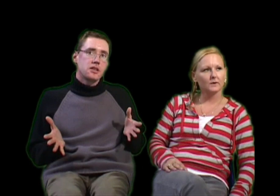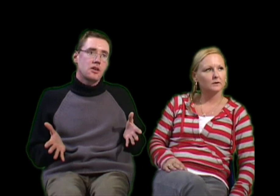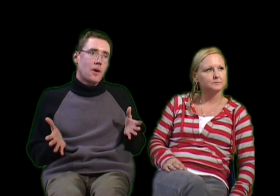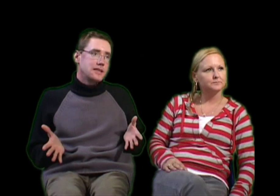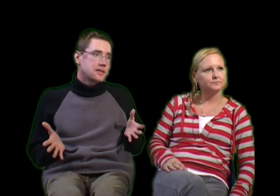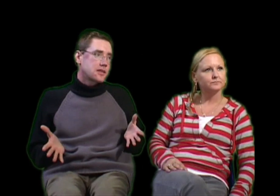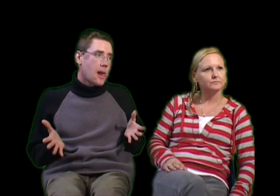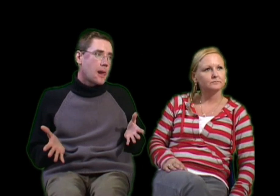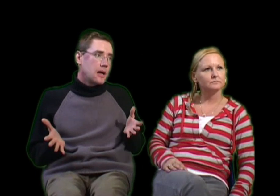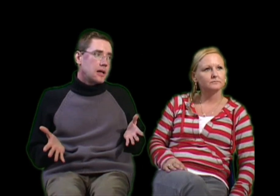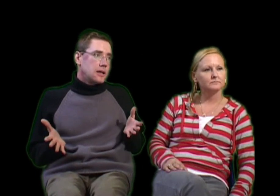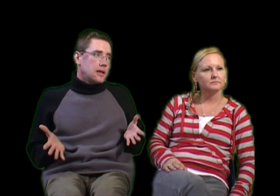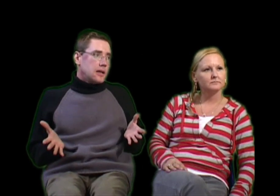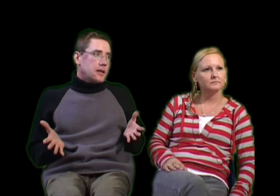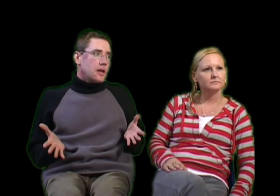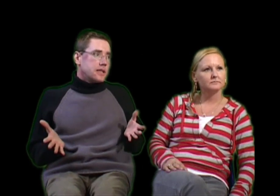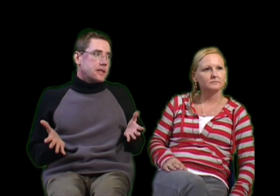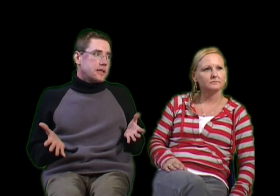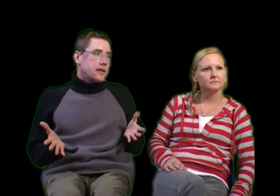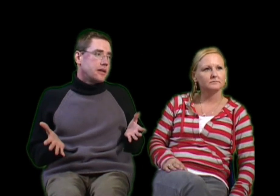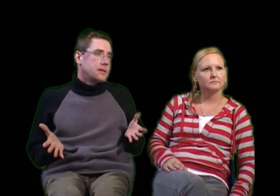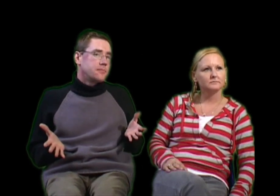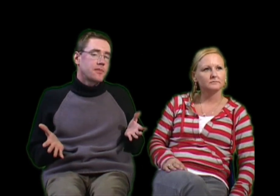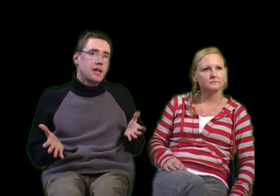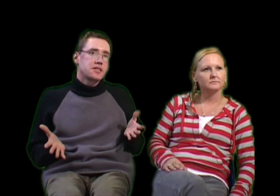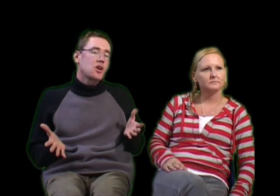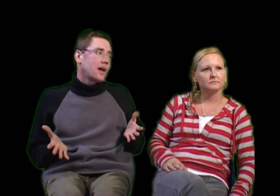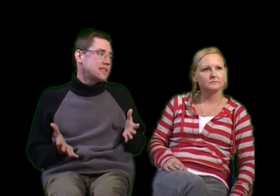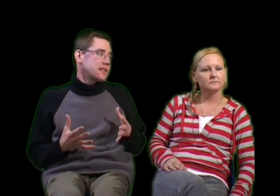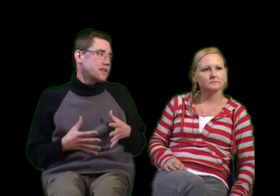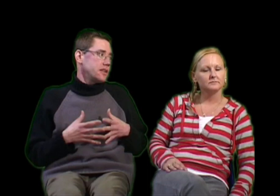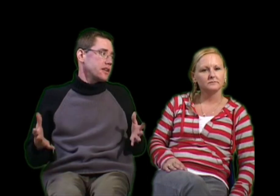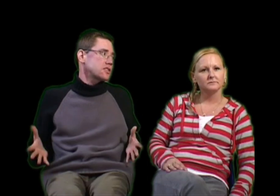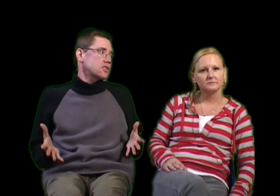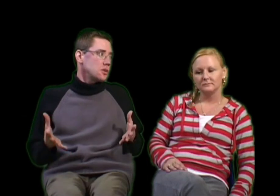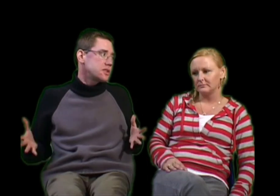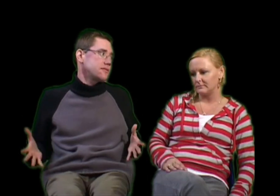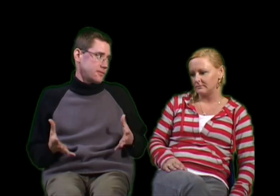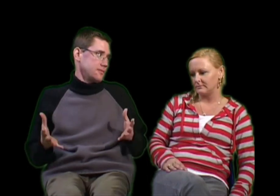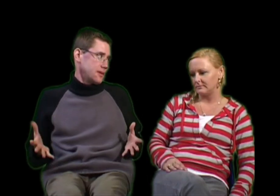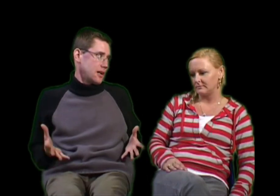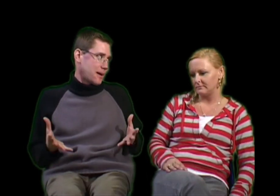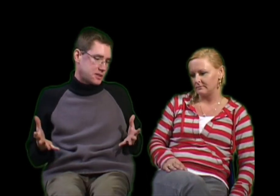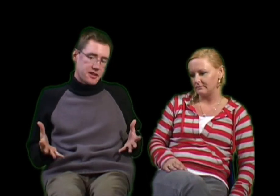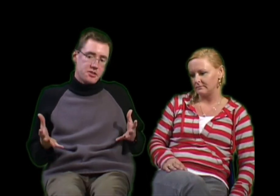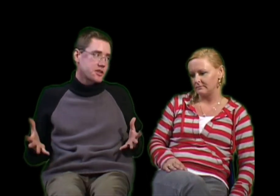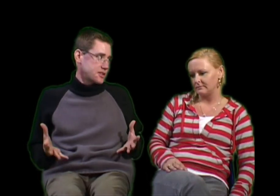not quite as, you know, is not quite as exclusive about her